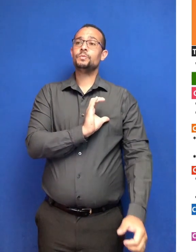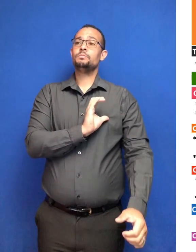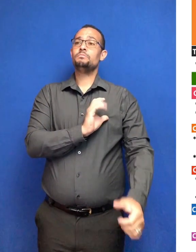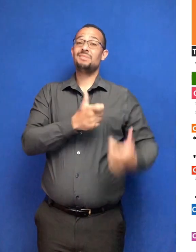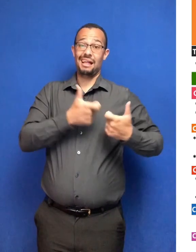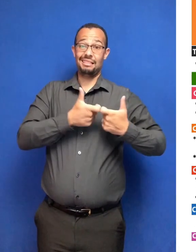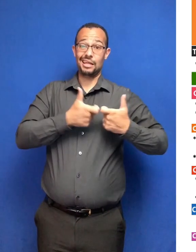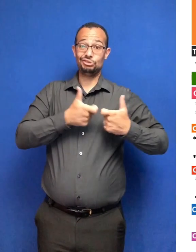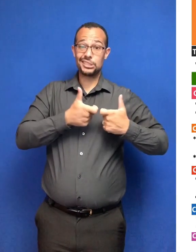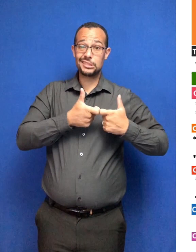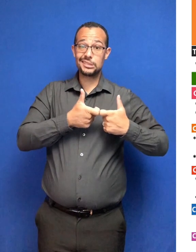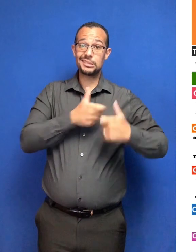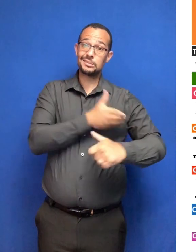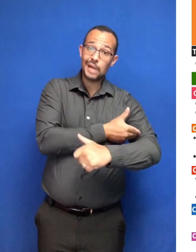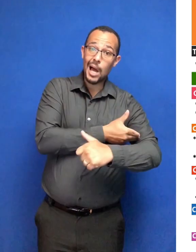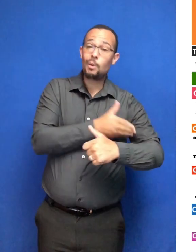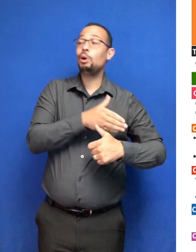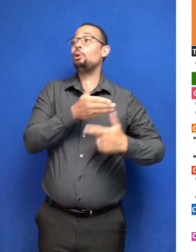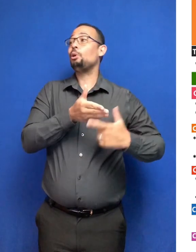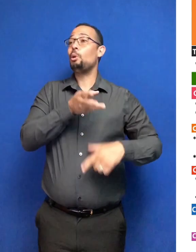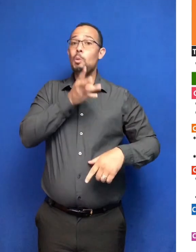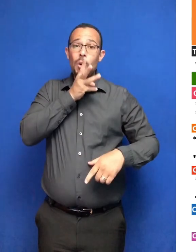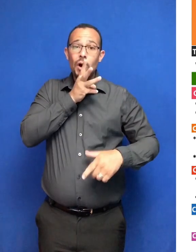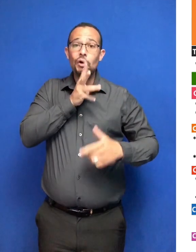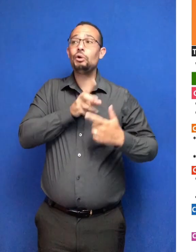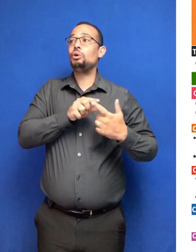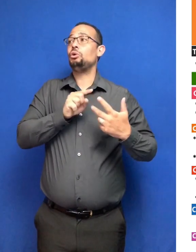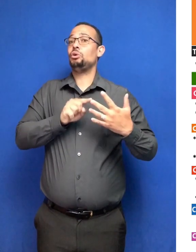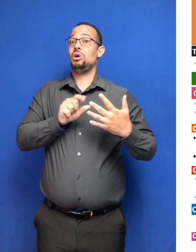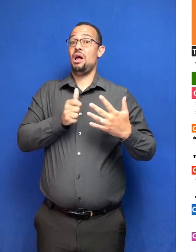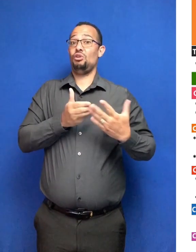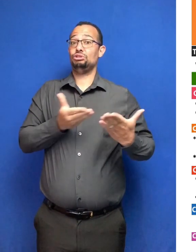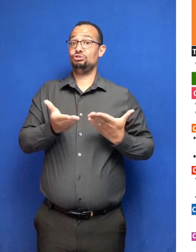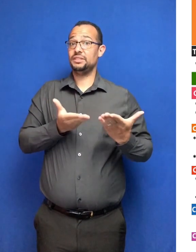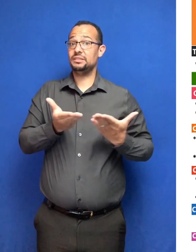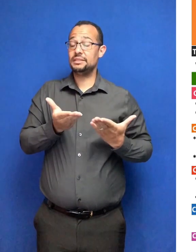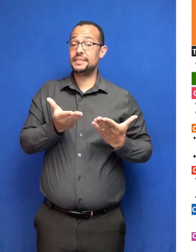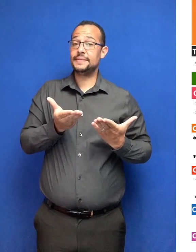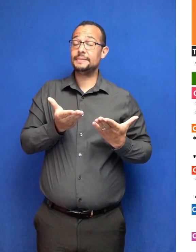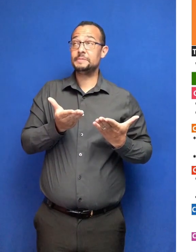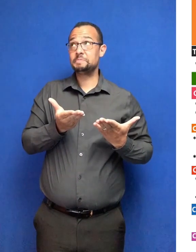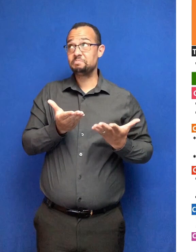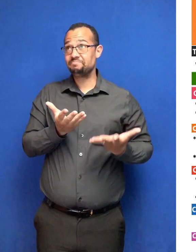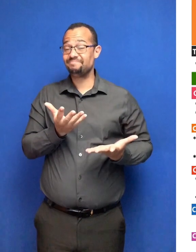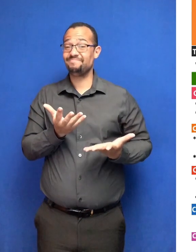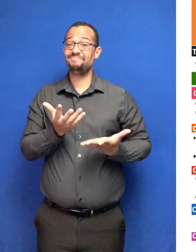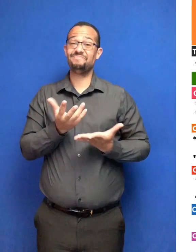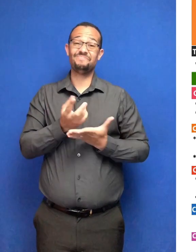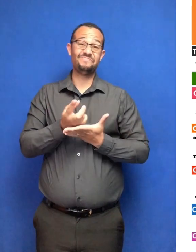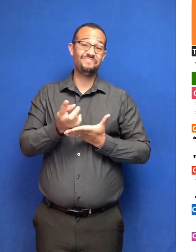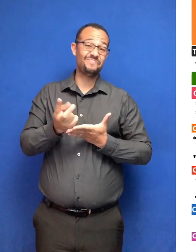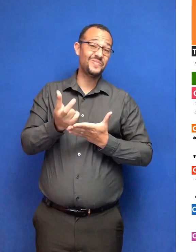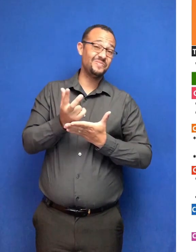Power, electrical, water, and other services can actually